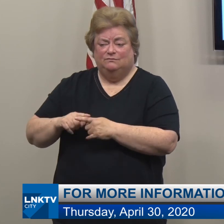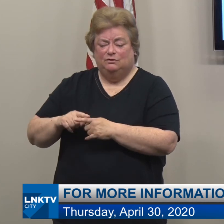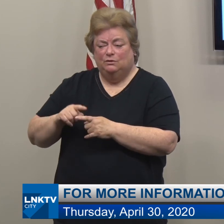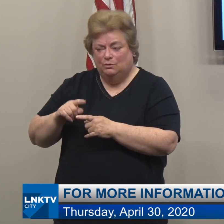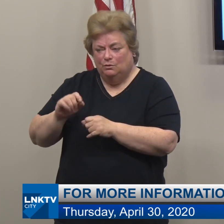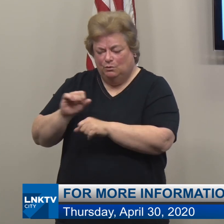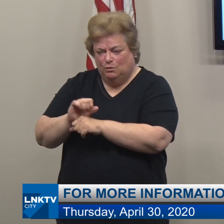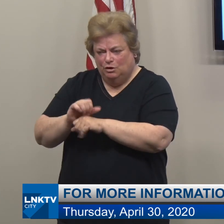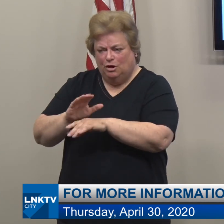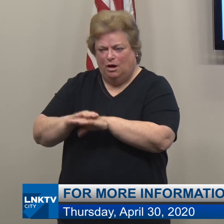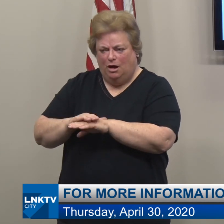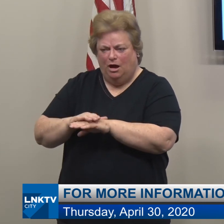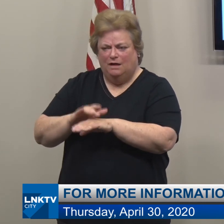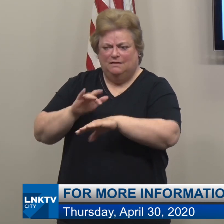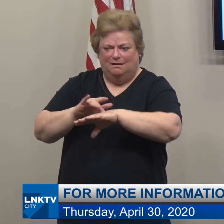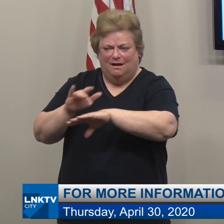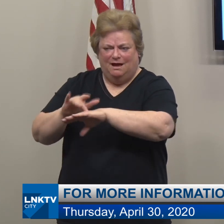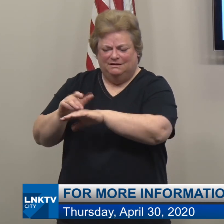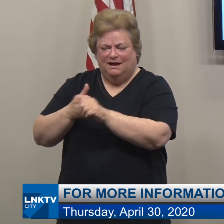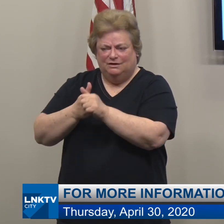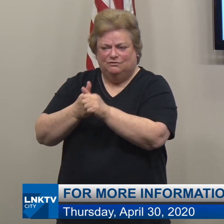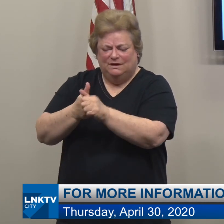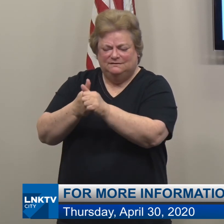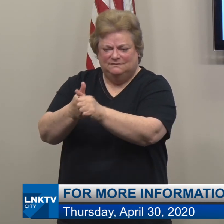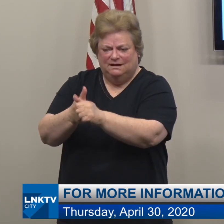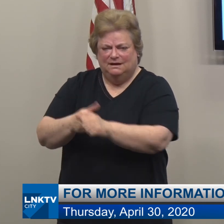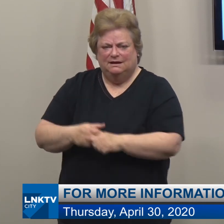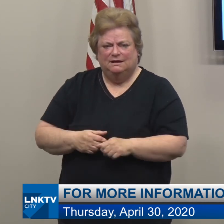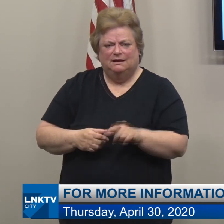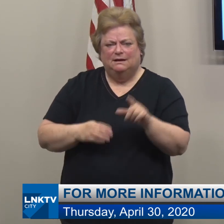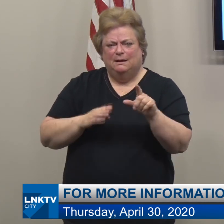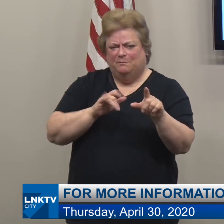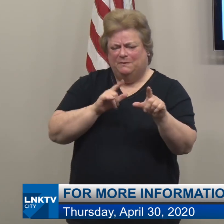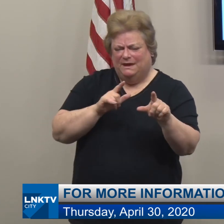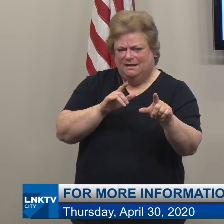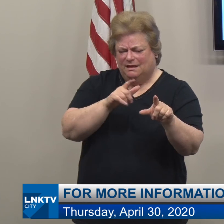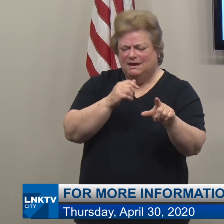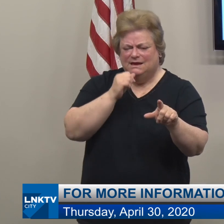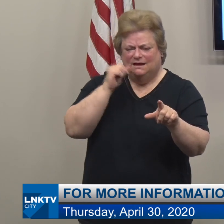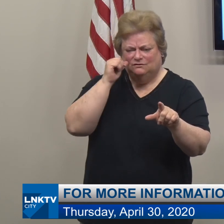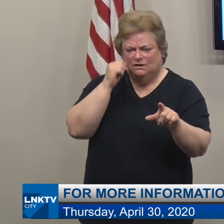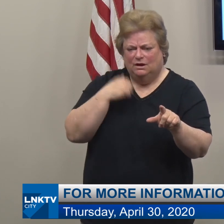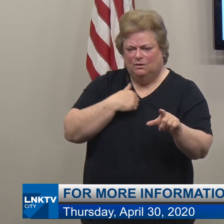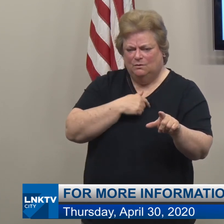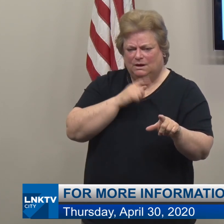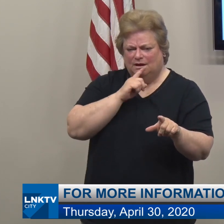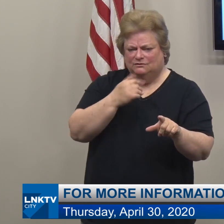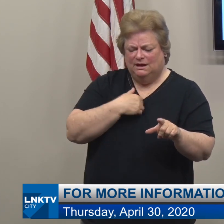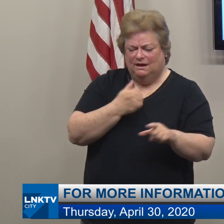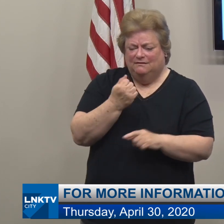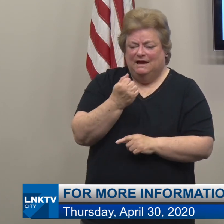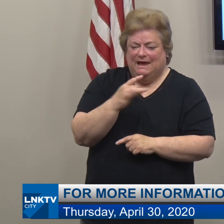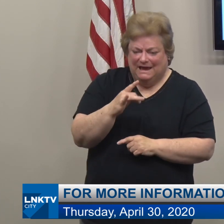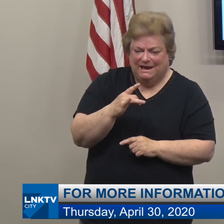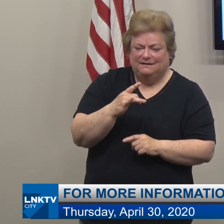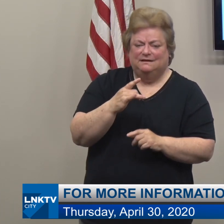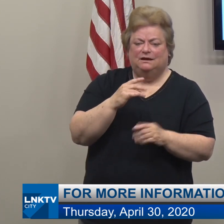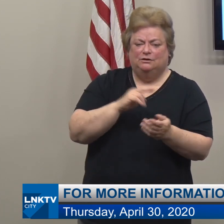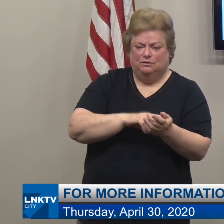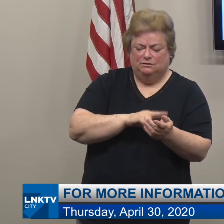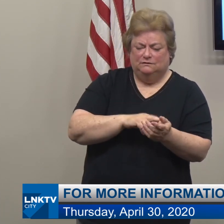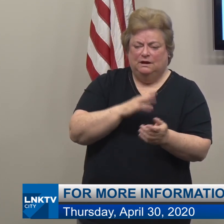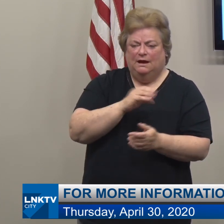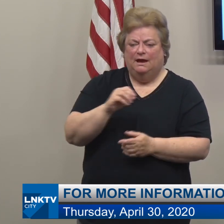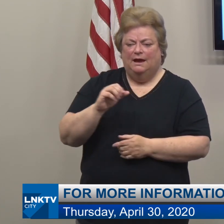tracing. And I think yesterday, Bill, just to make sure, we actually have 18 nurses and 10 of them